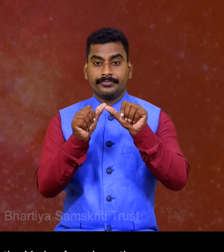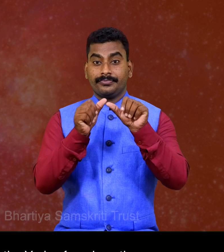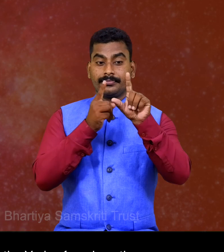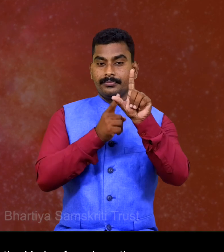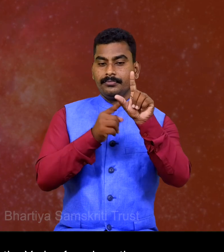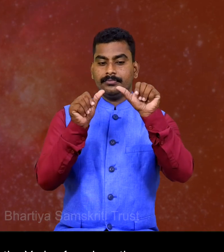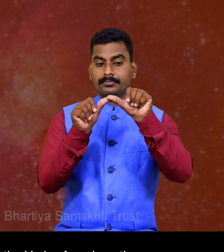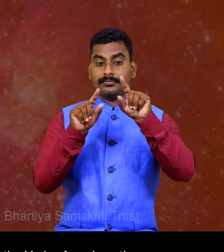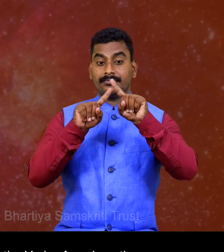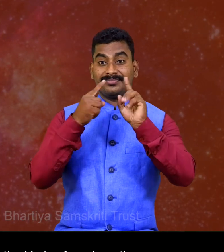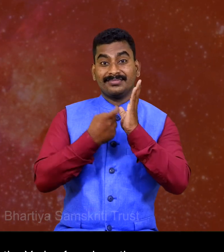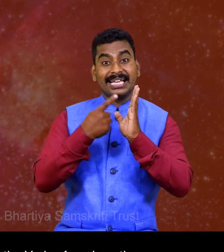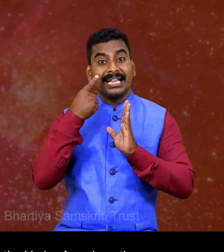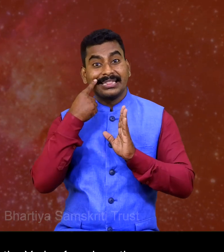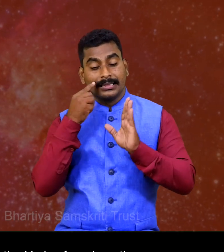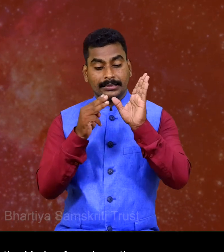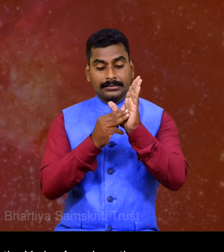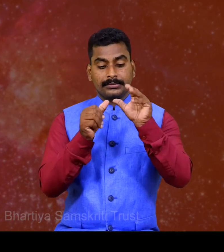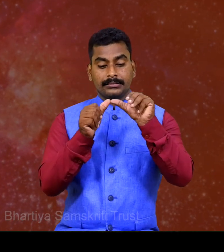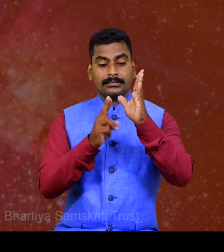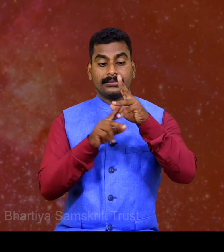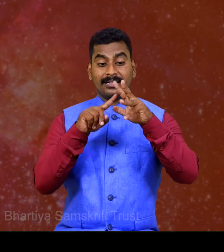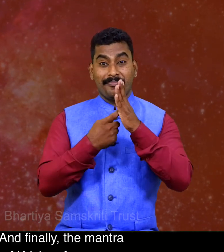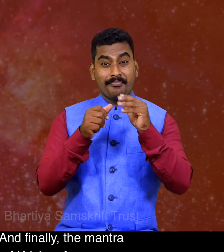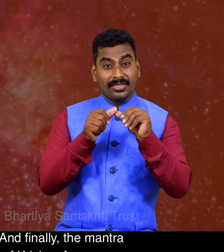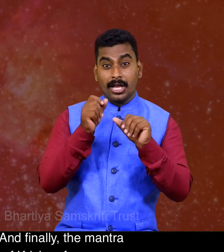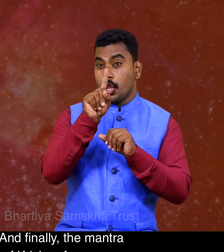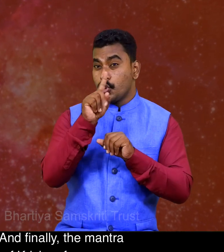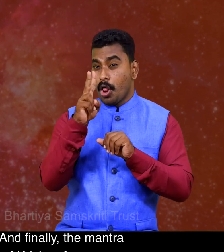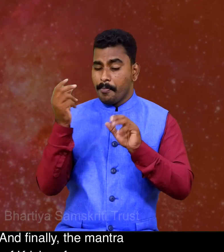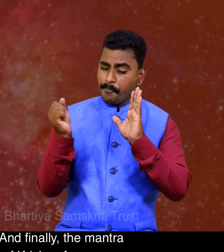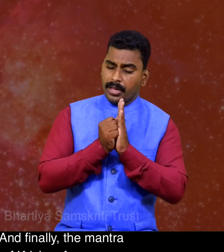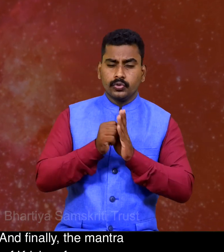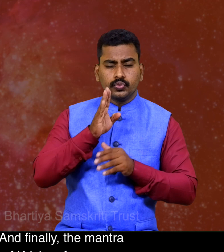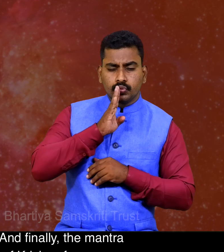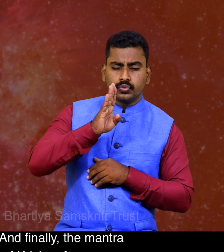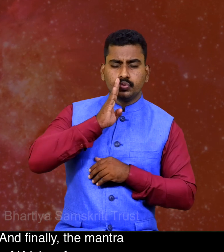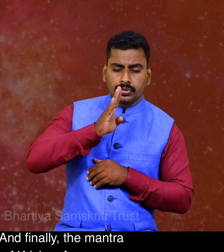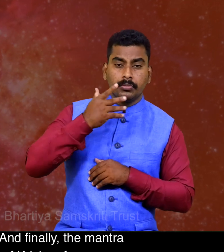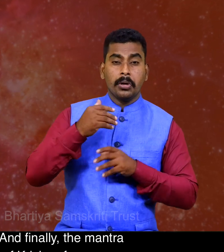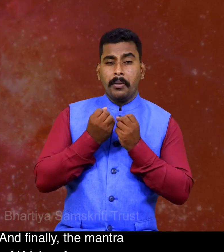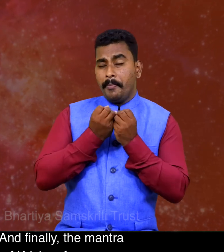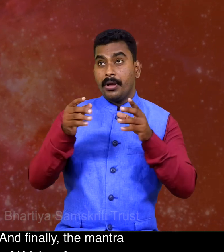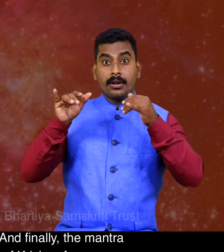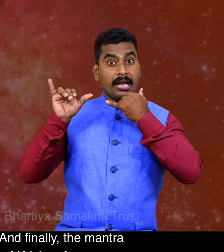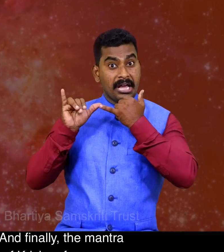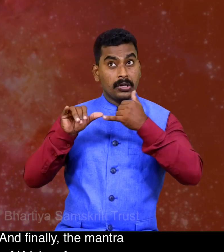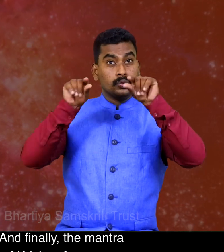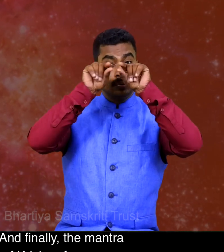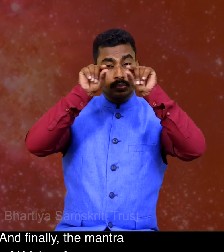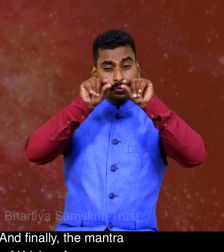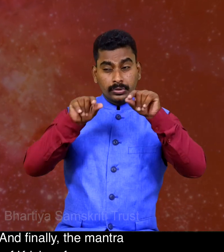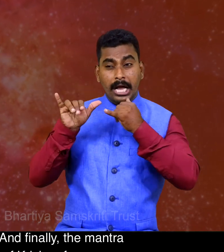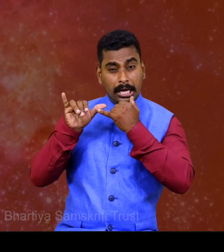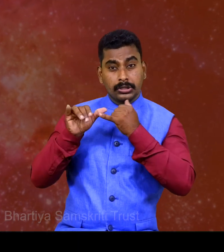and then the Vedas for such a long time, and finally the mantra of Krishna for